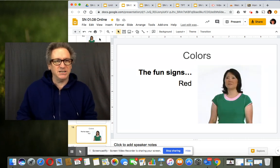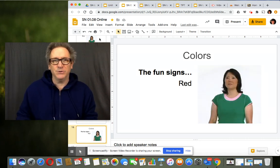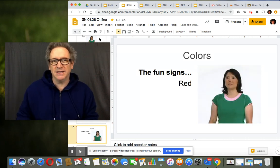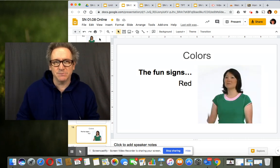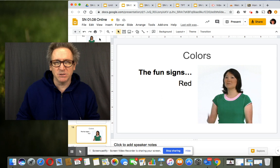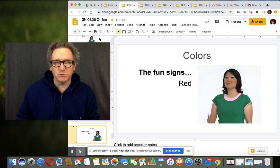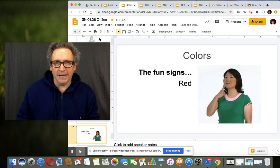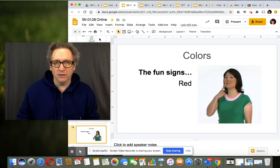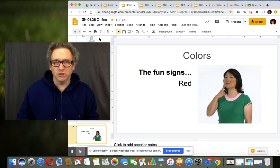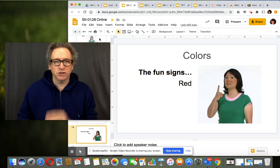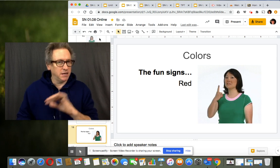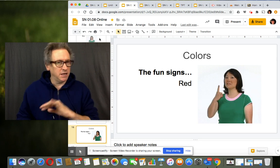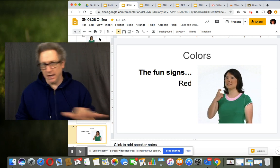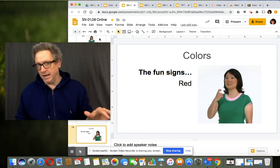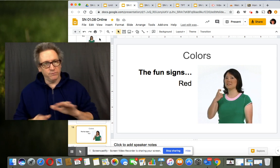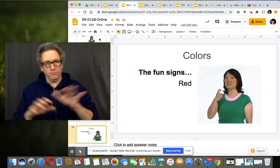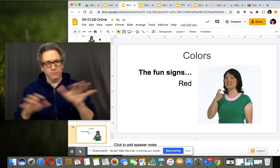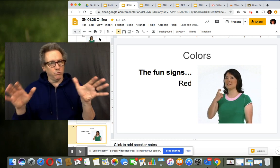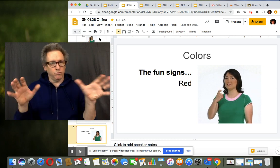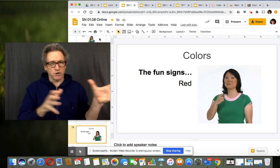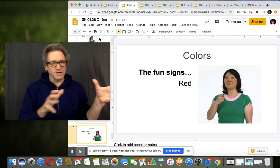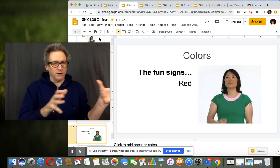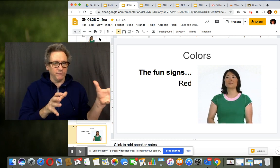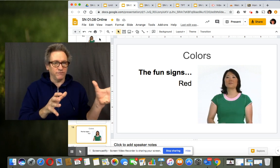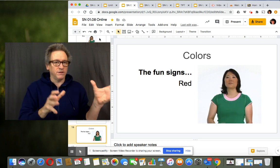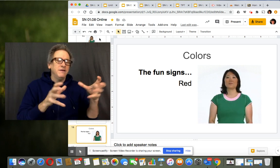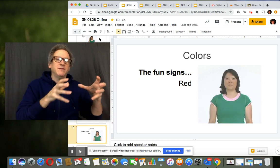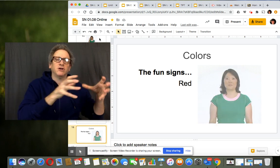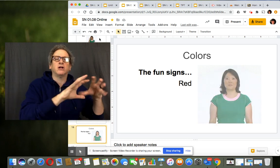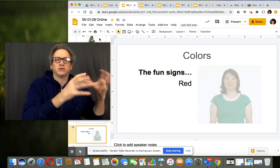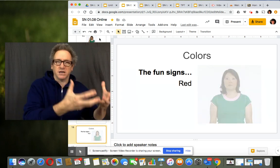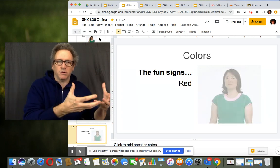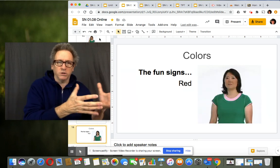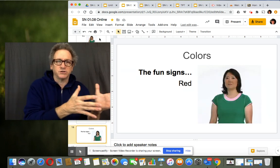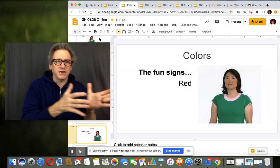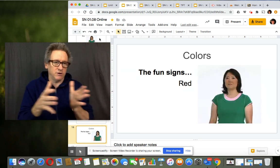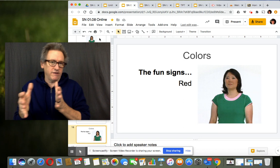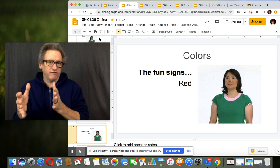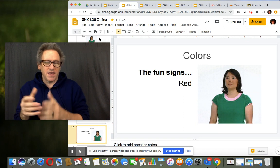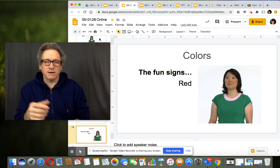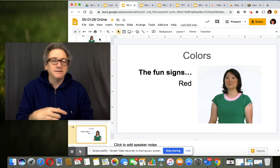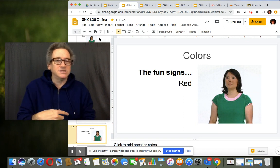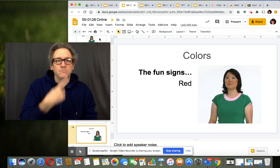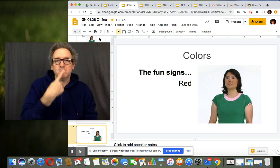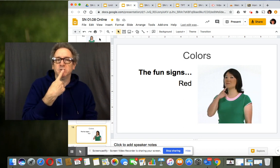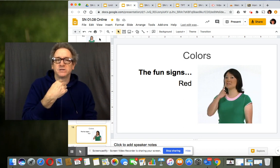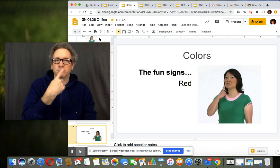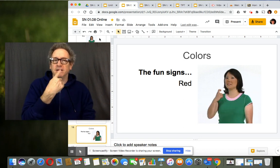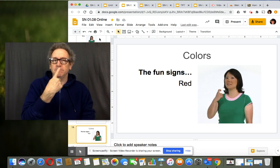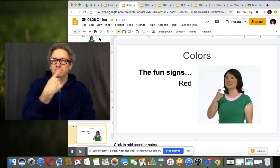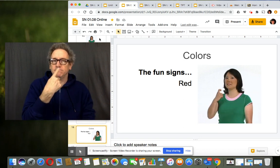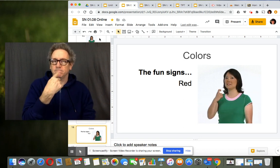By doing that, it's much more English, and we're trying to get away. The culture as a whole is trying to get away from that. So you'll